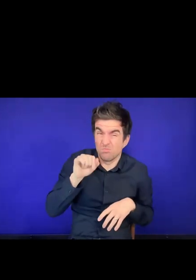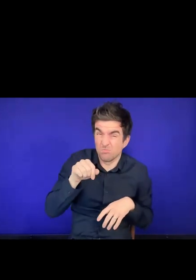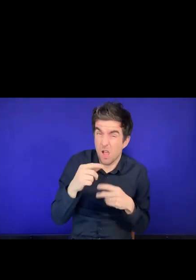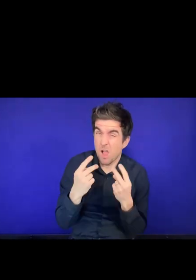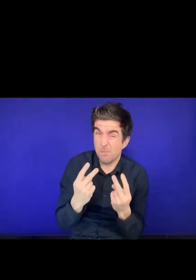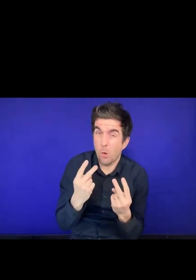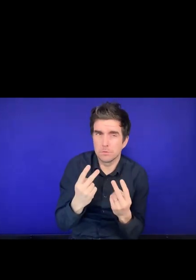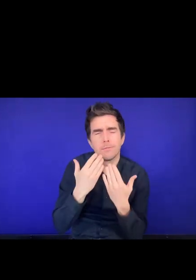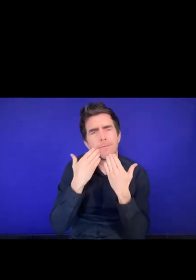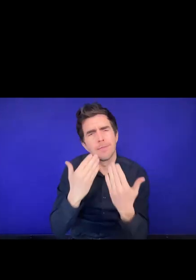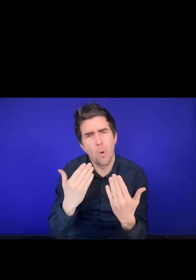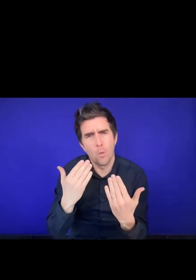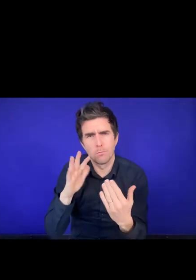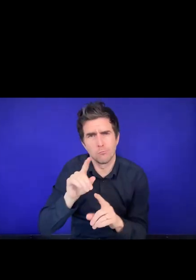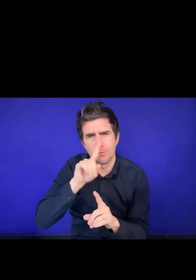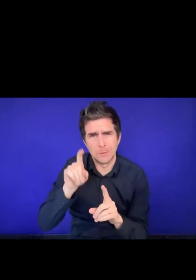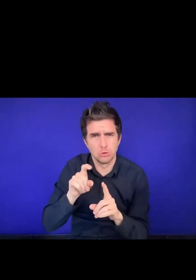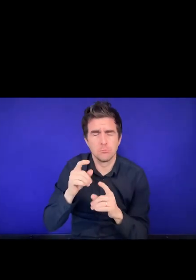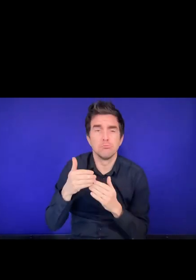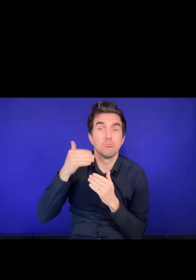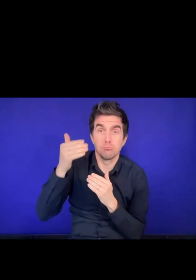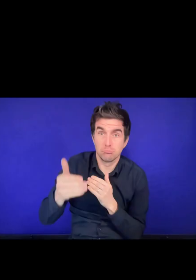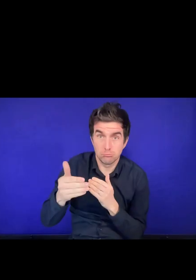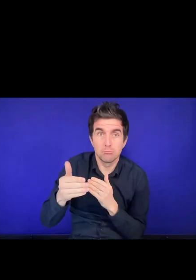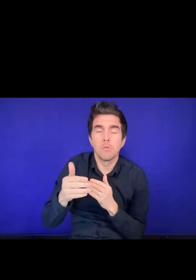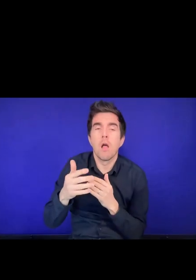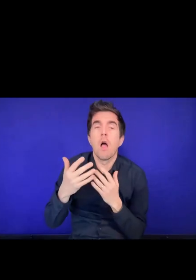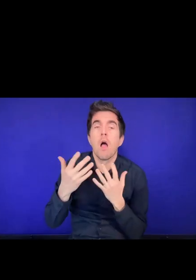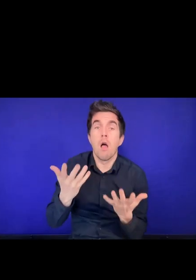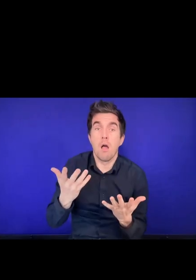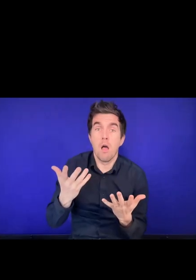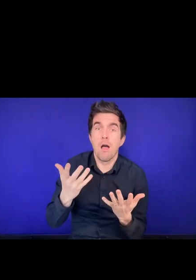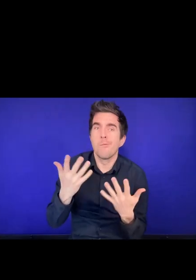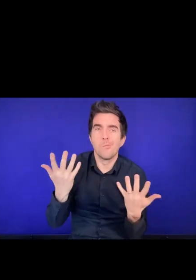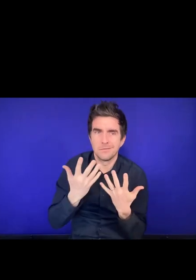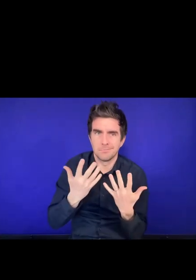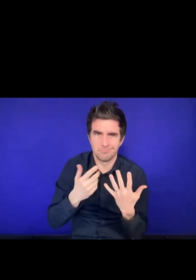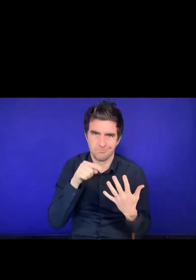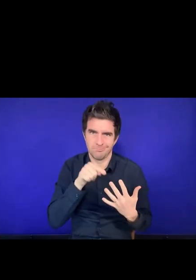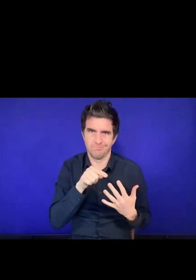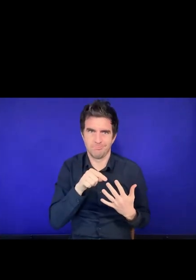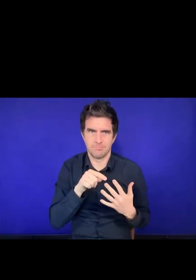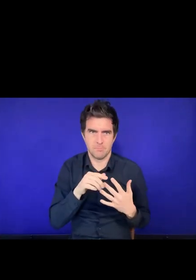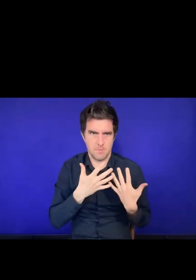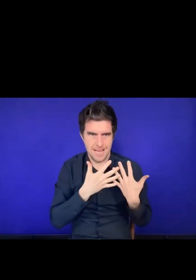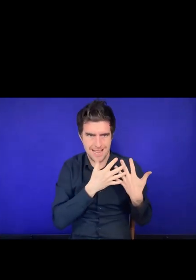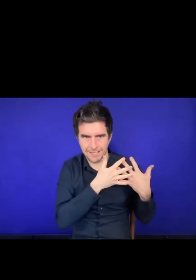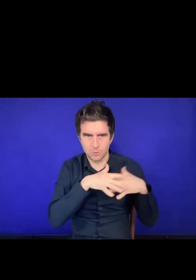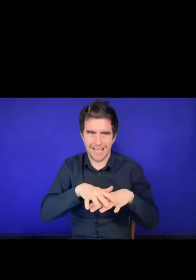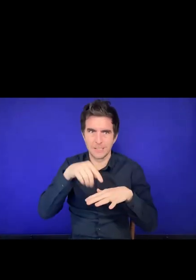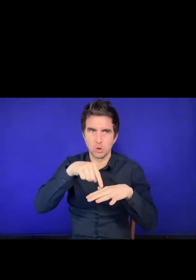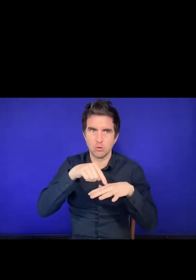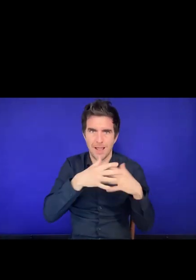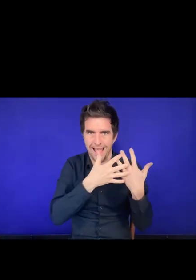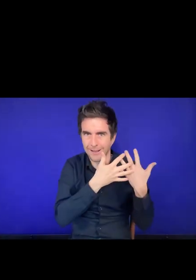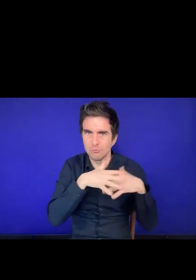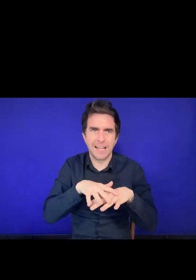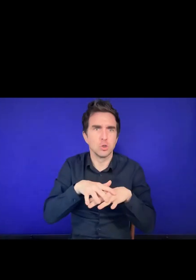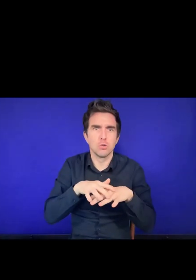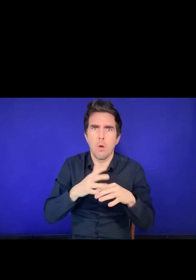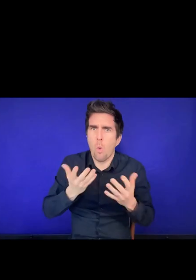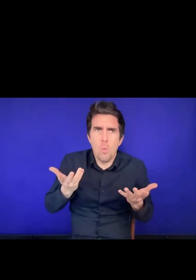integration. What steps we've been taking to integrate, this data into official government